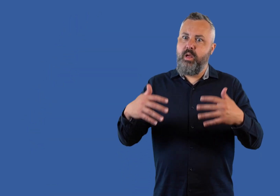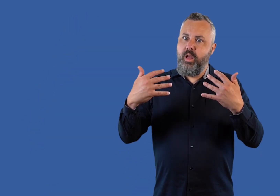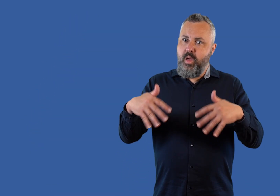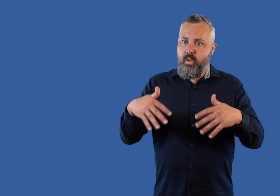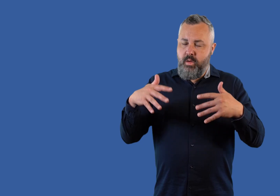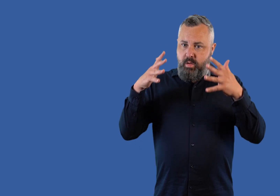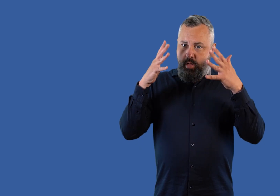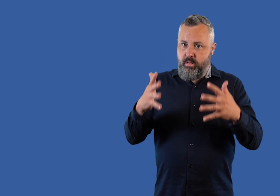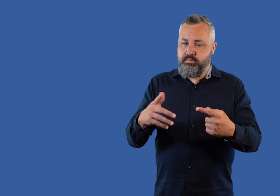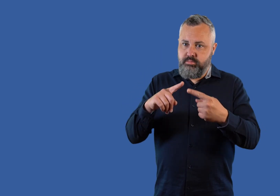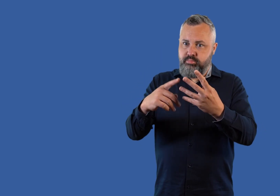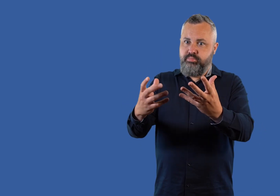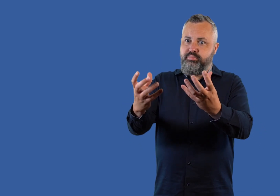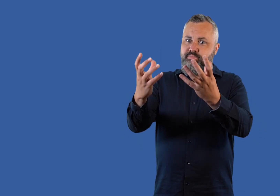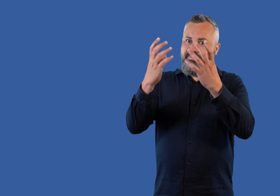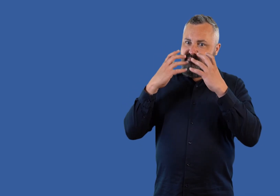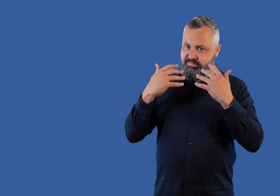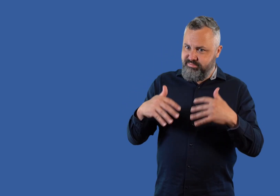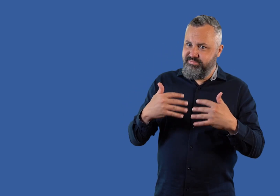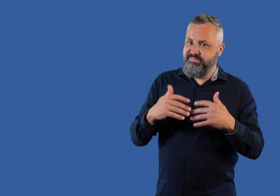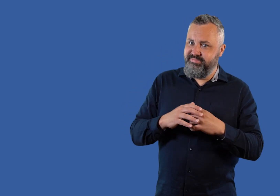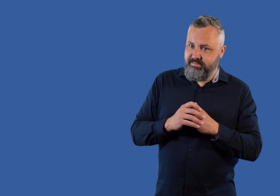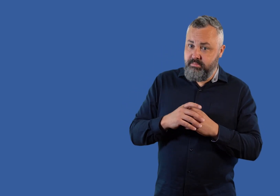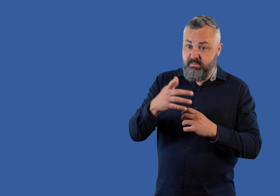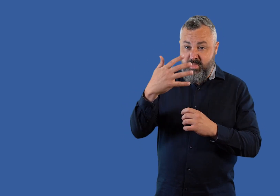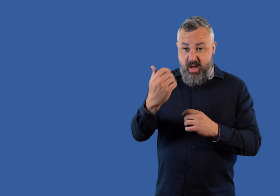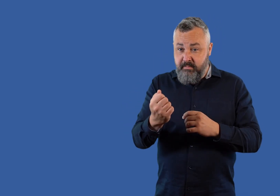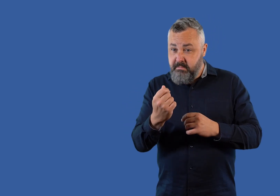Wow, that's a lot to take in. Can you give a couple of examples?